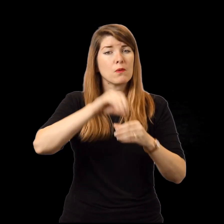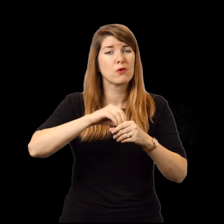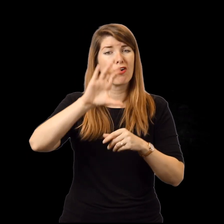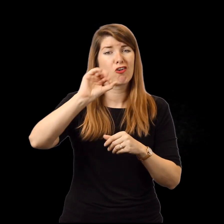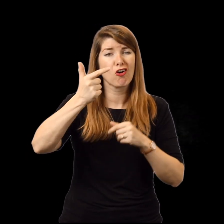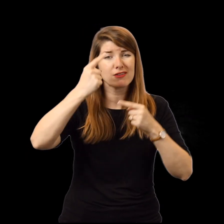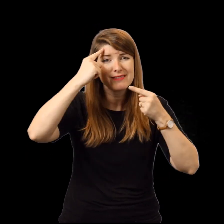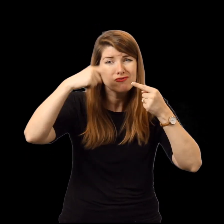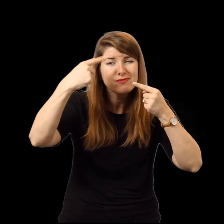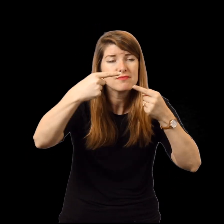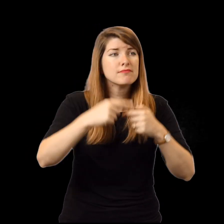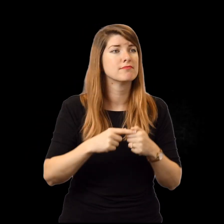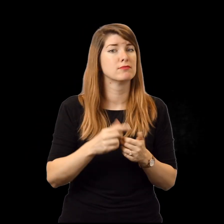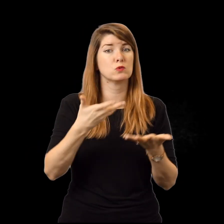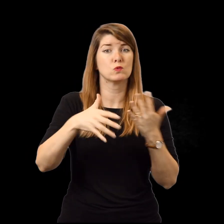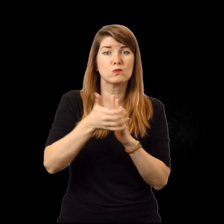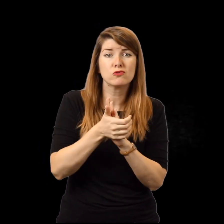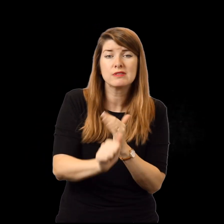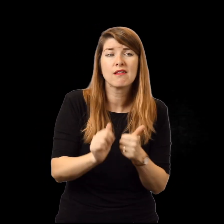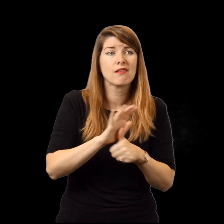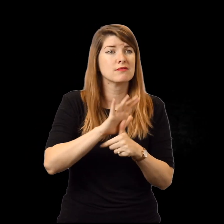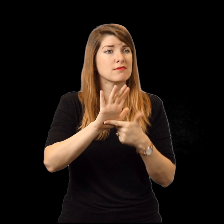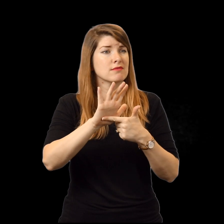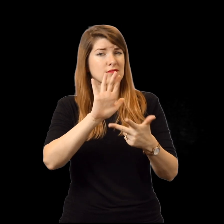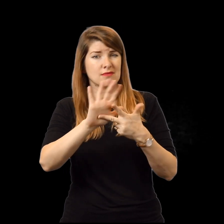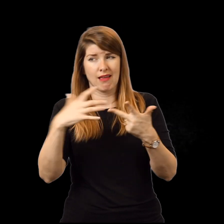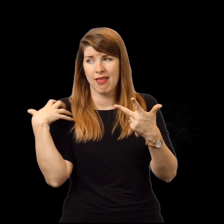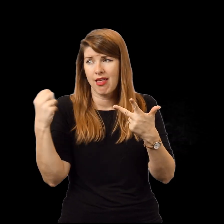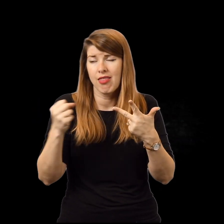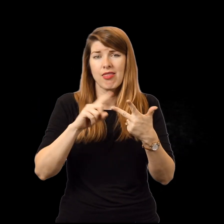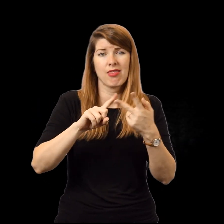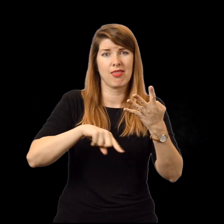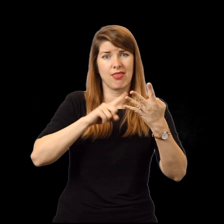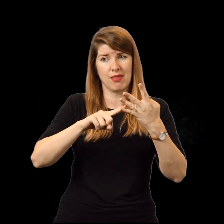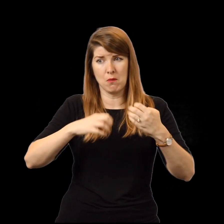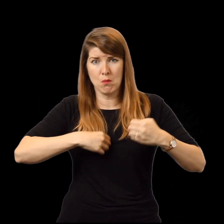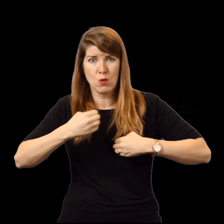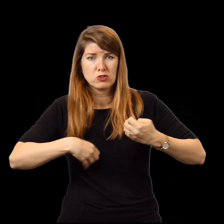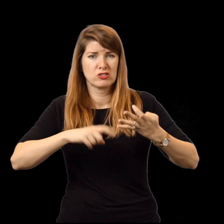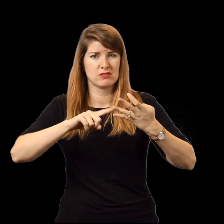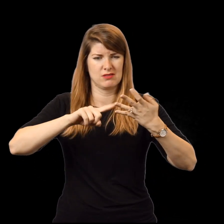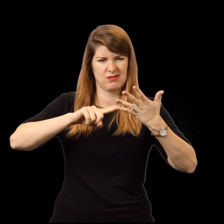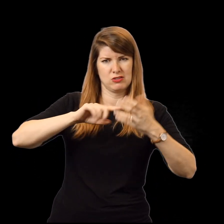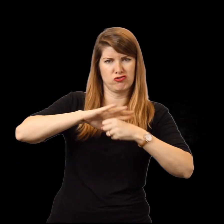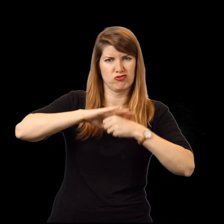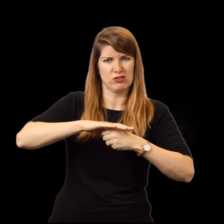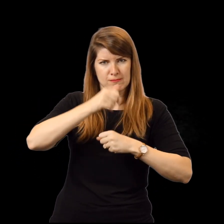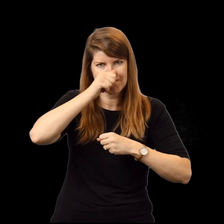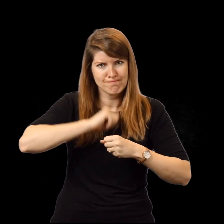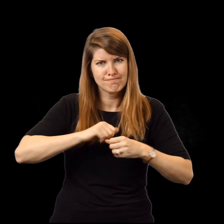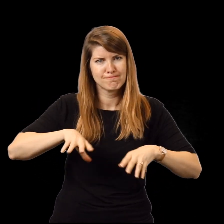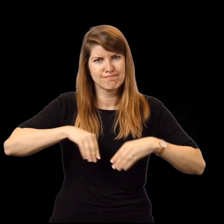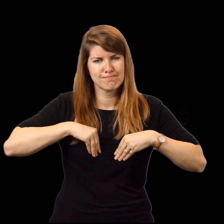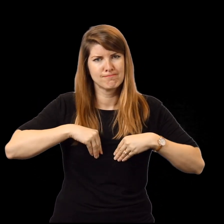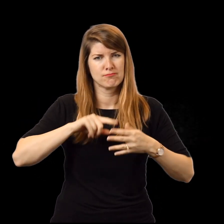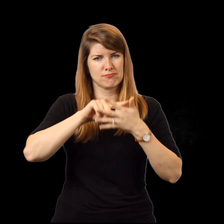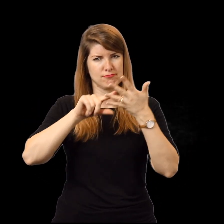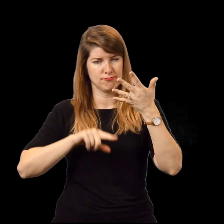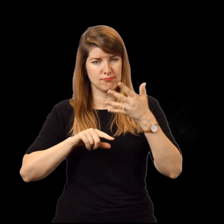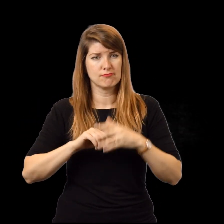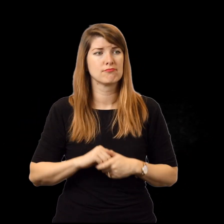of cognition, social skills, health, emotions, and stress tolerance.